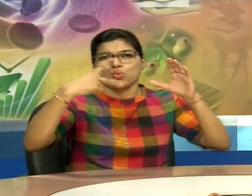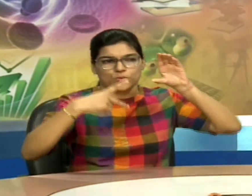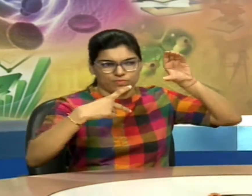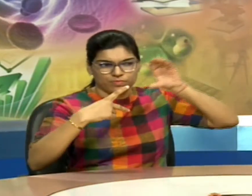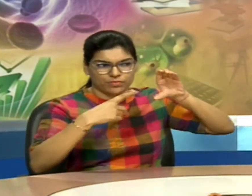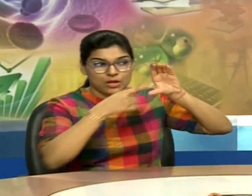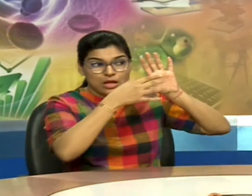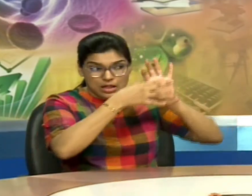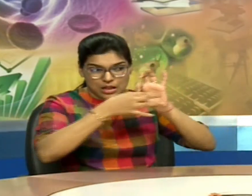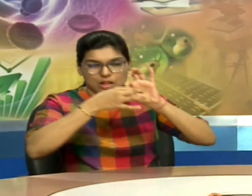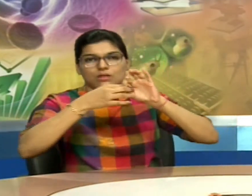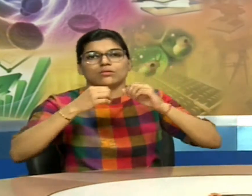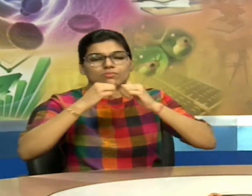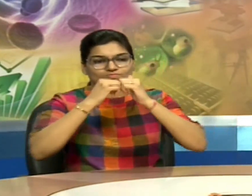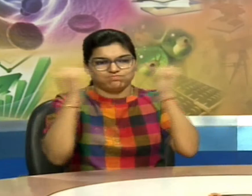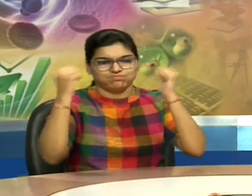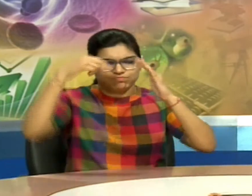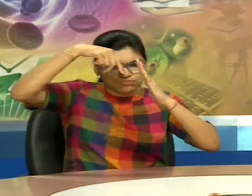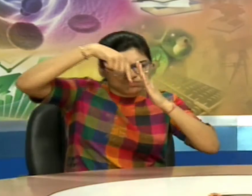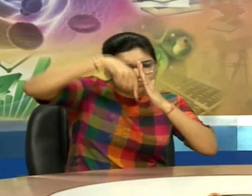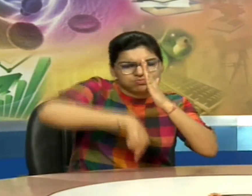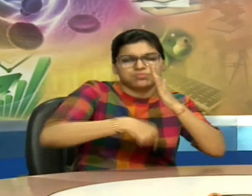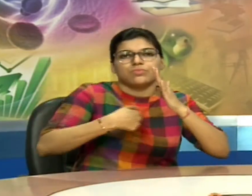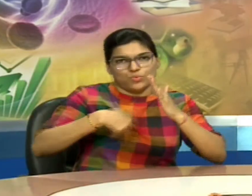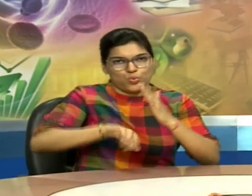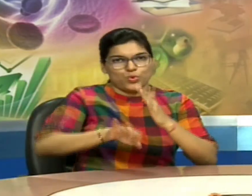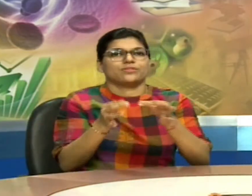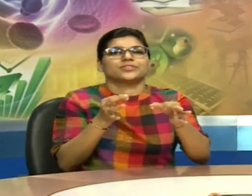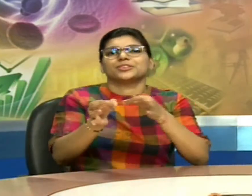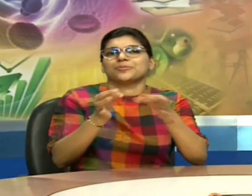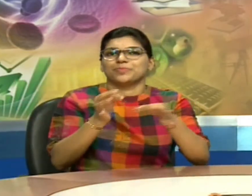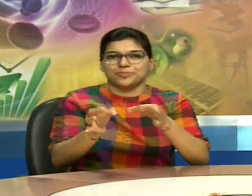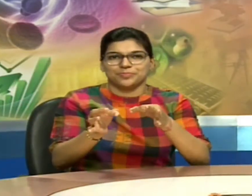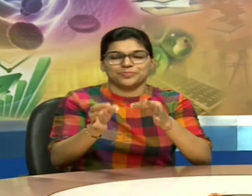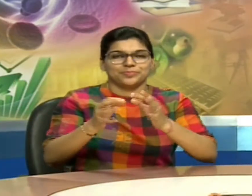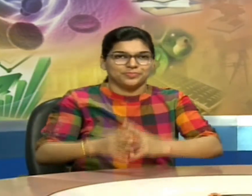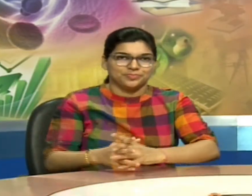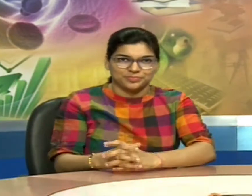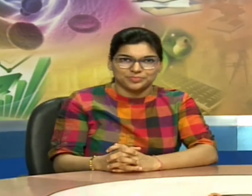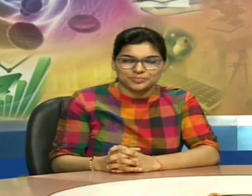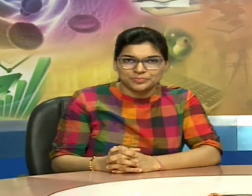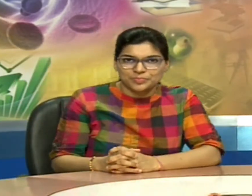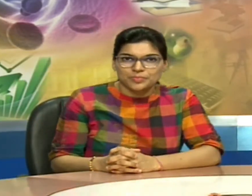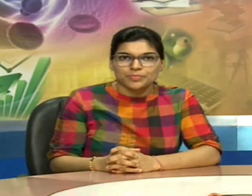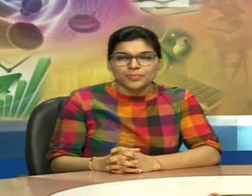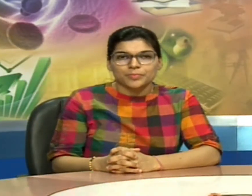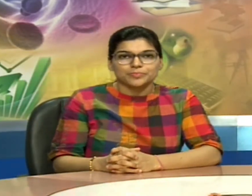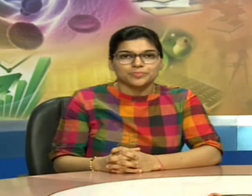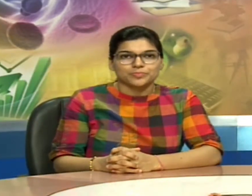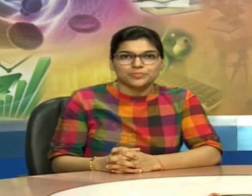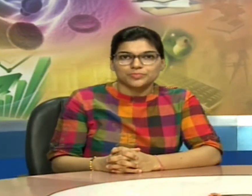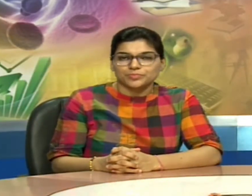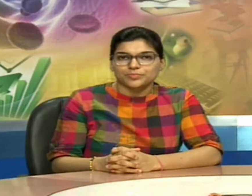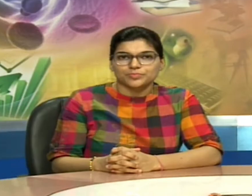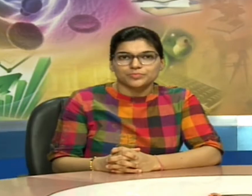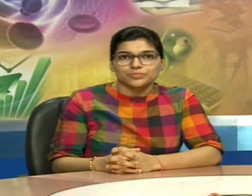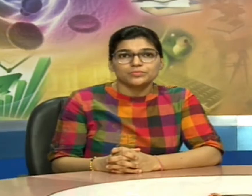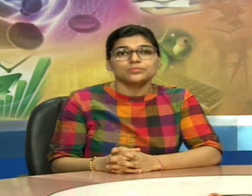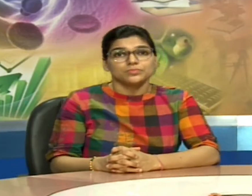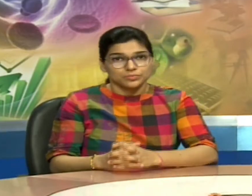different stanza, you can see, mainly 2 stanza. We would be understanding both of them.